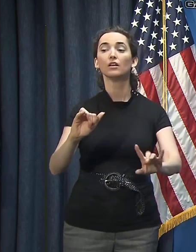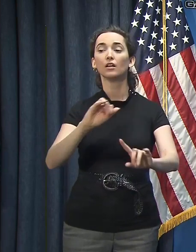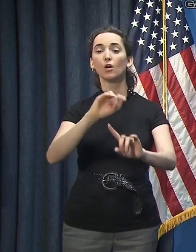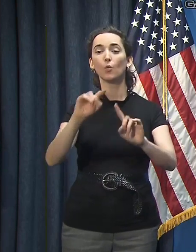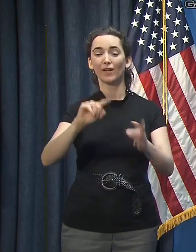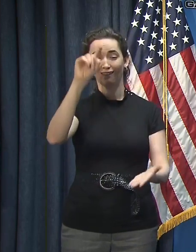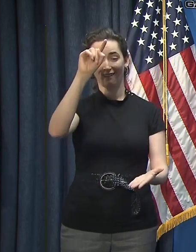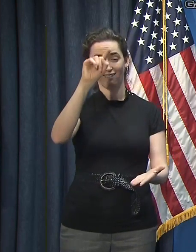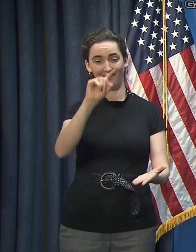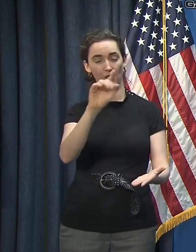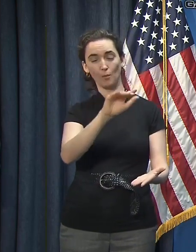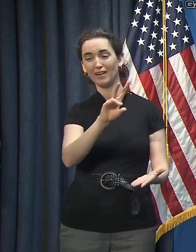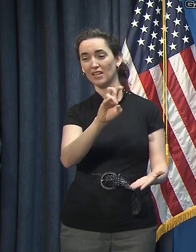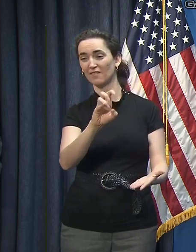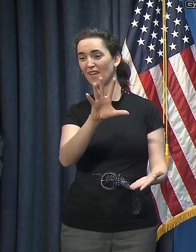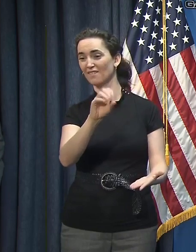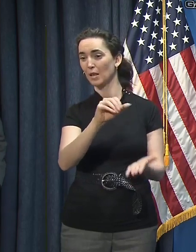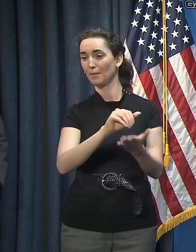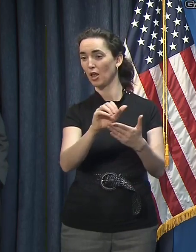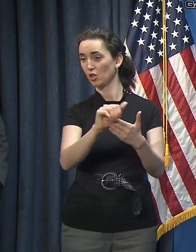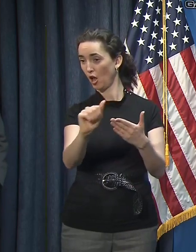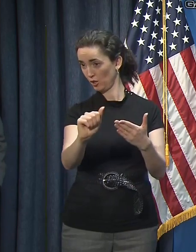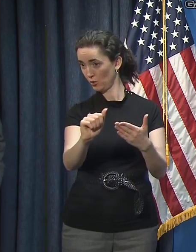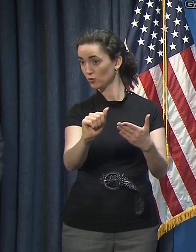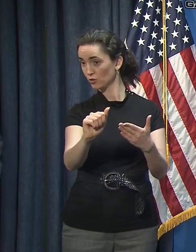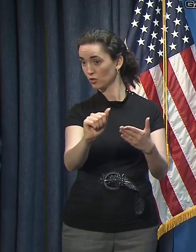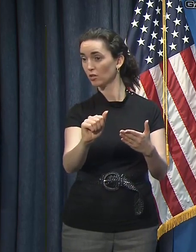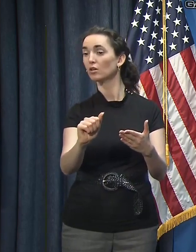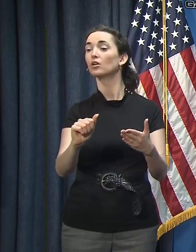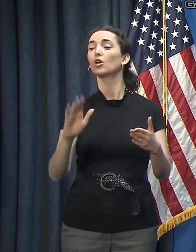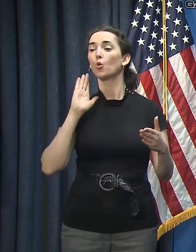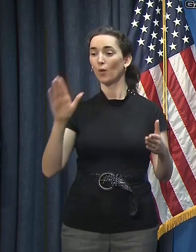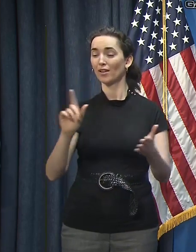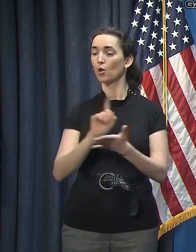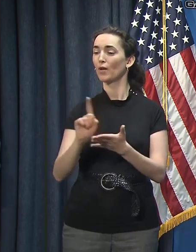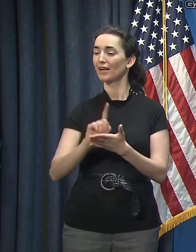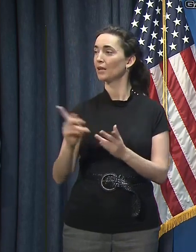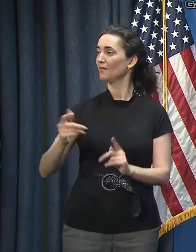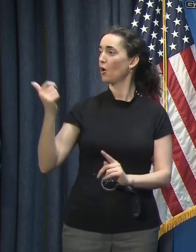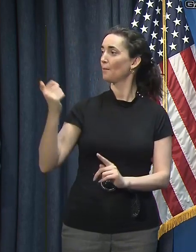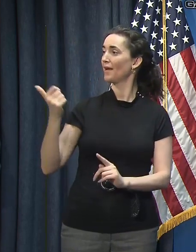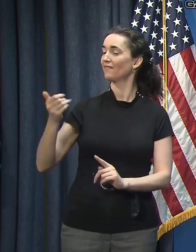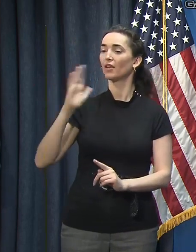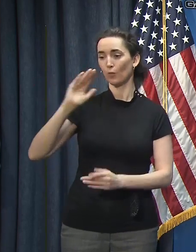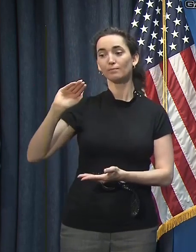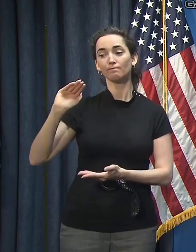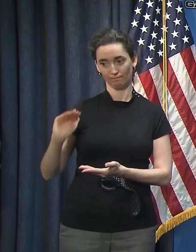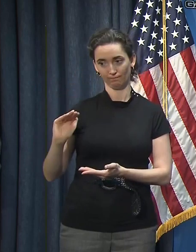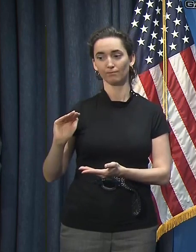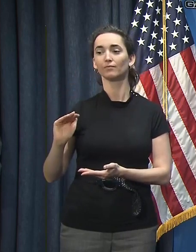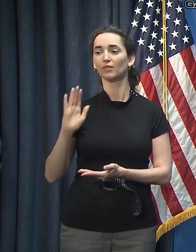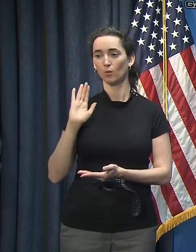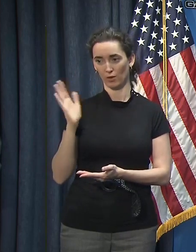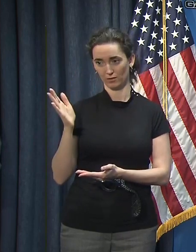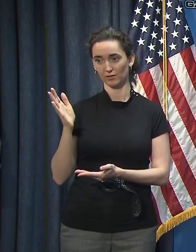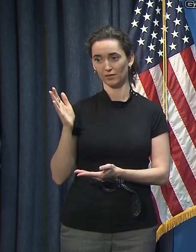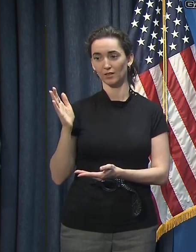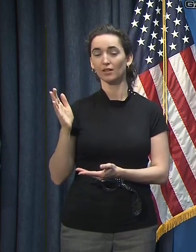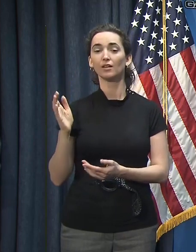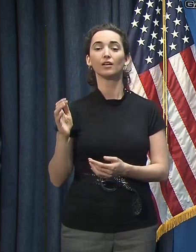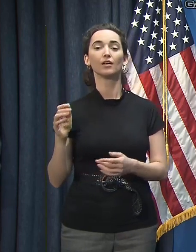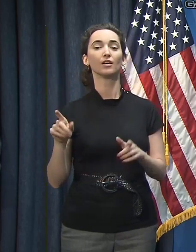around $750 million, there's a reduction in the weekly benefit that gets paid. And also the